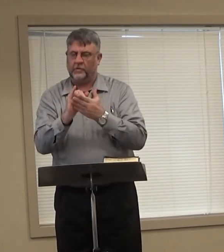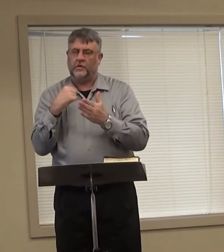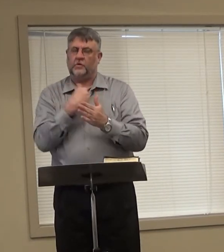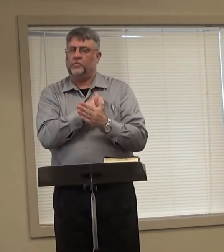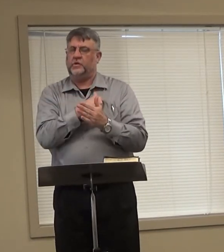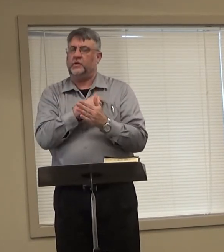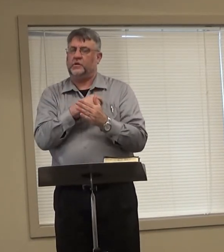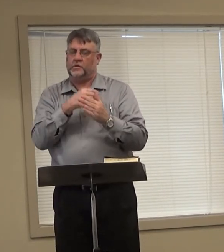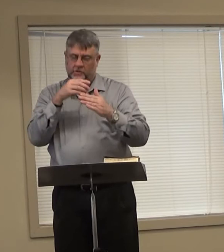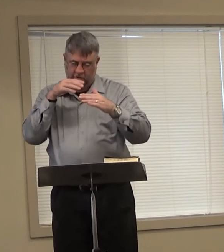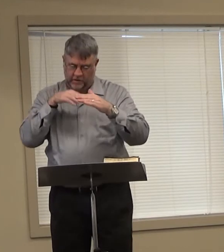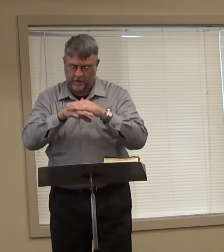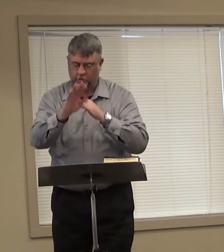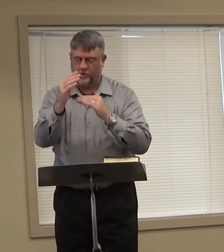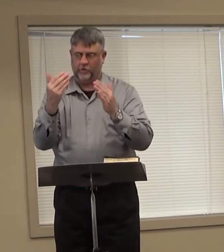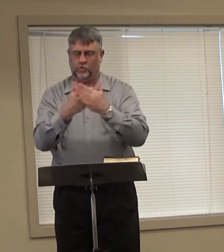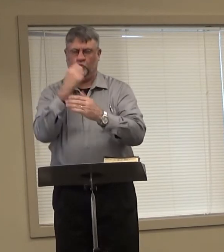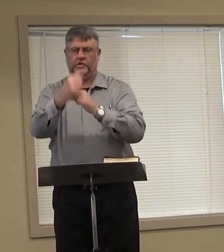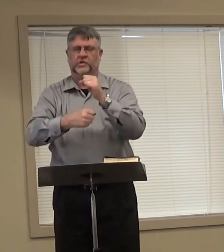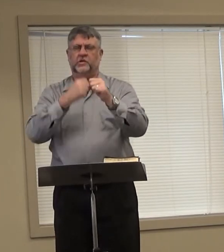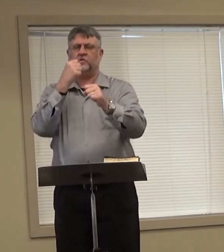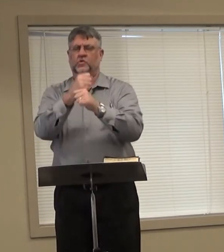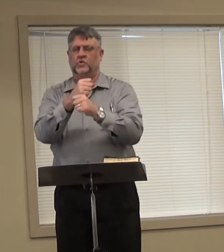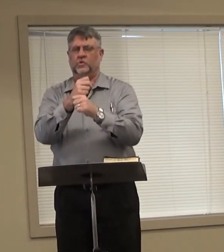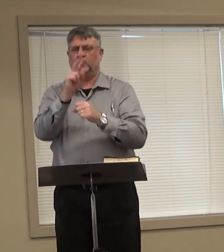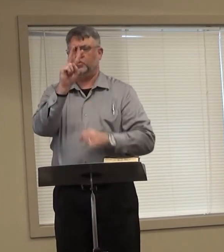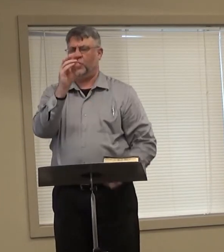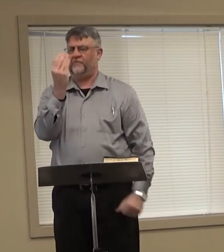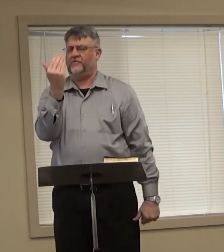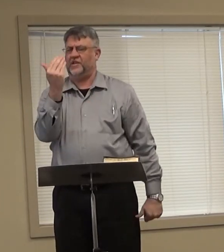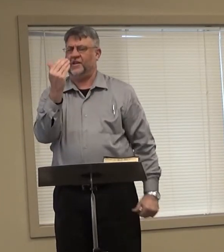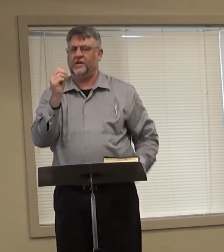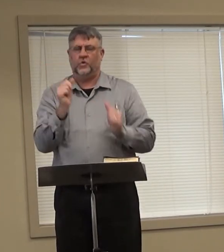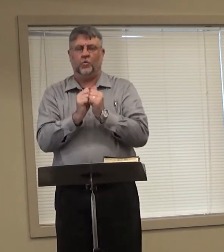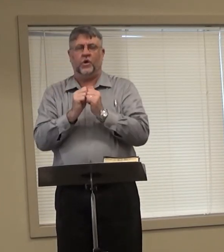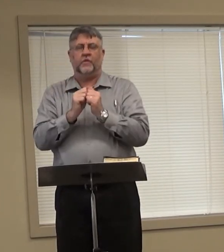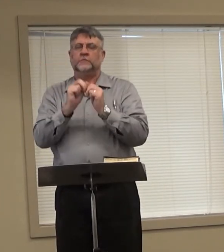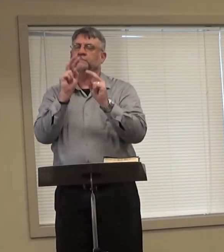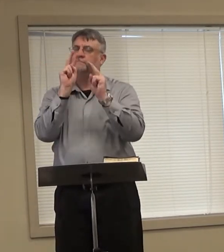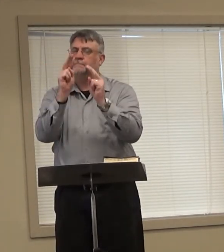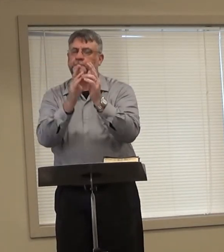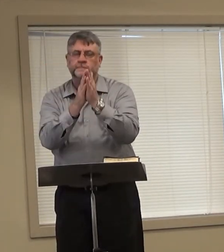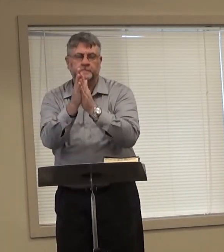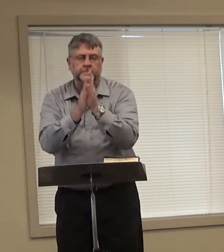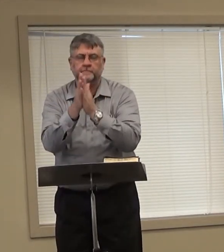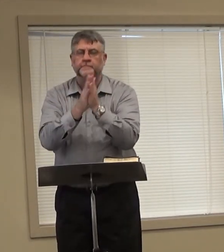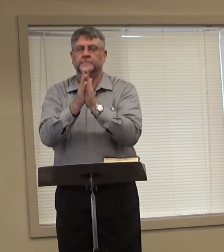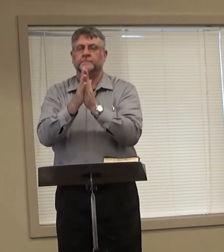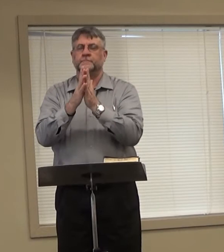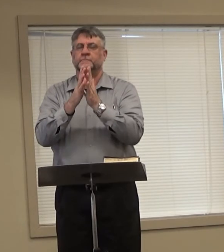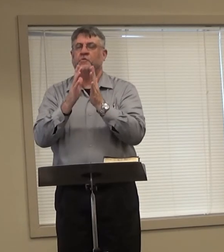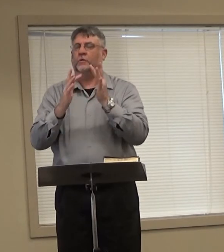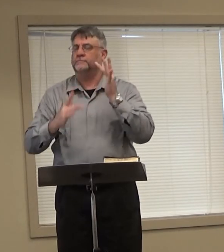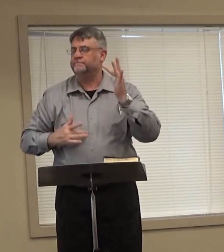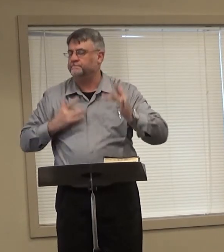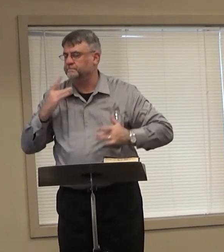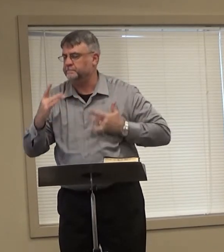We thank you for this year that you've given us, and we're thankful for the new year that will begin, and we're